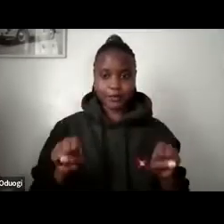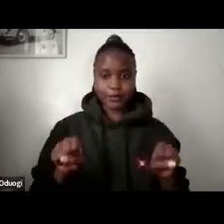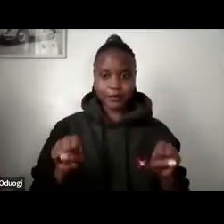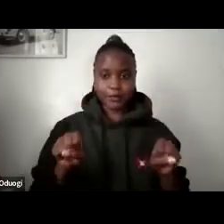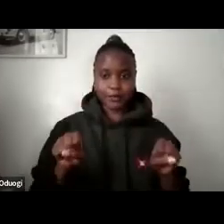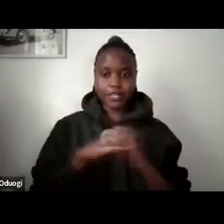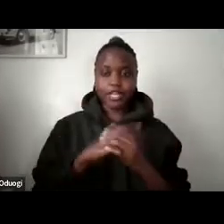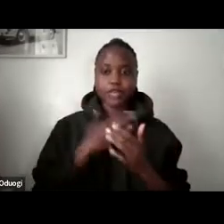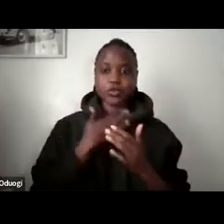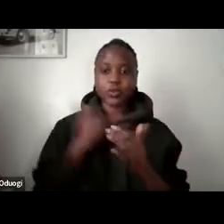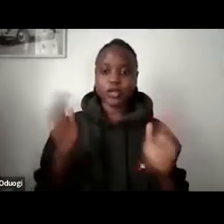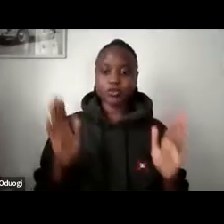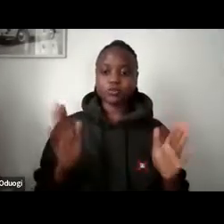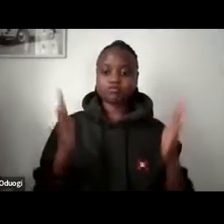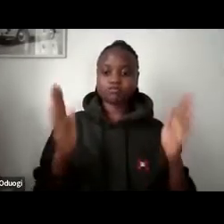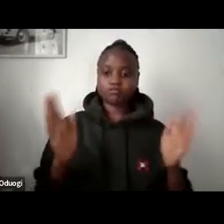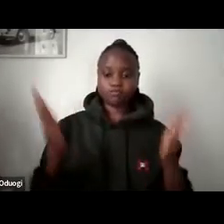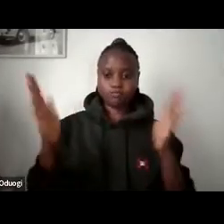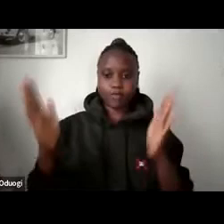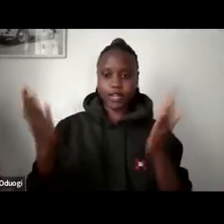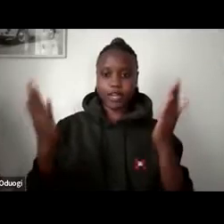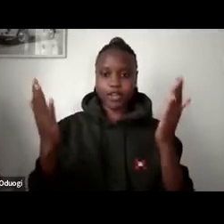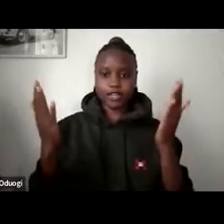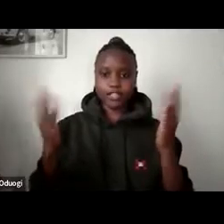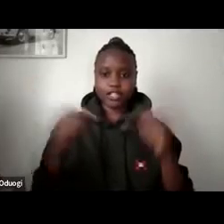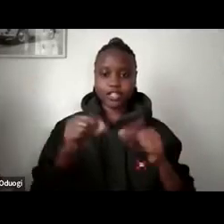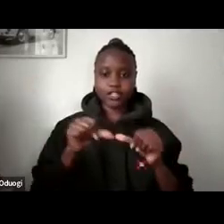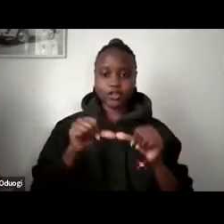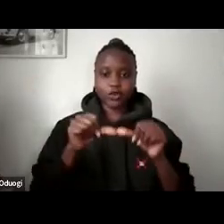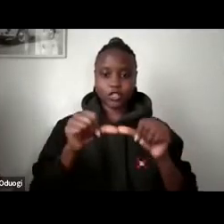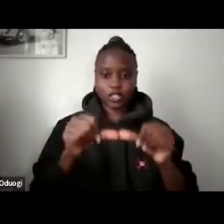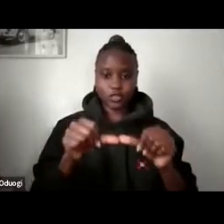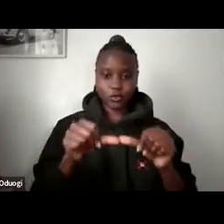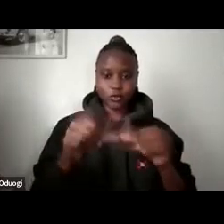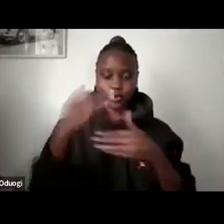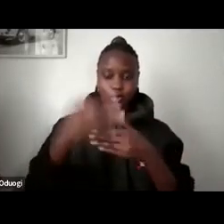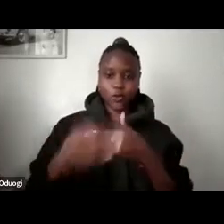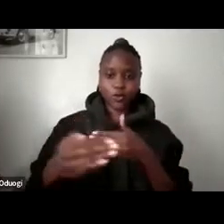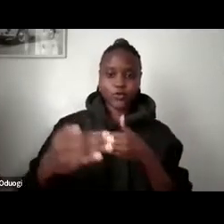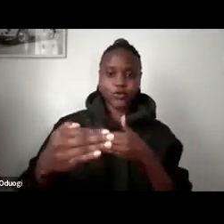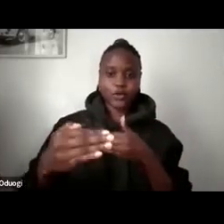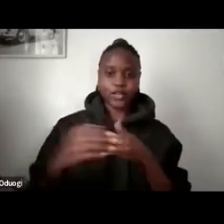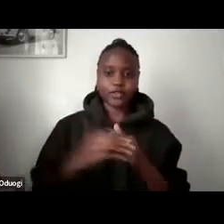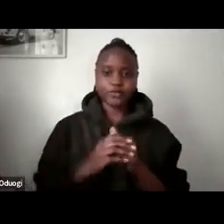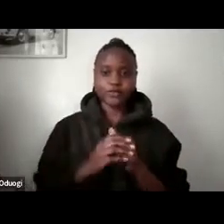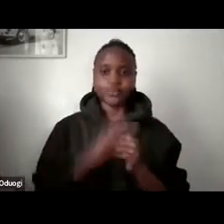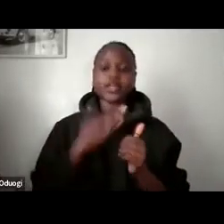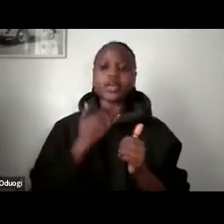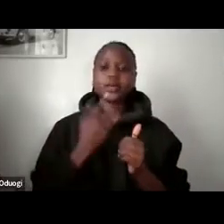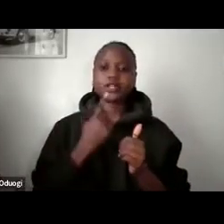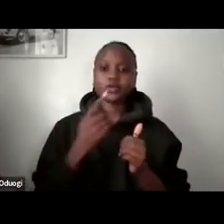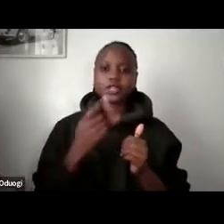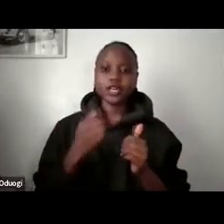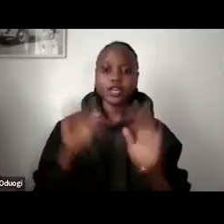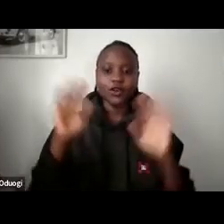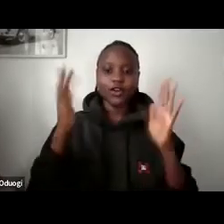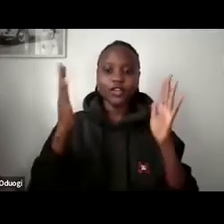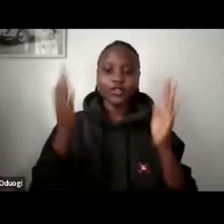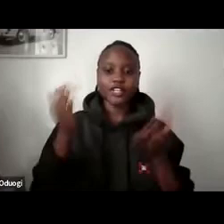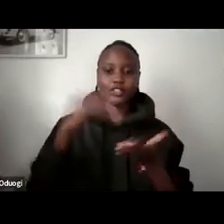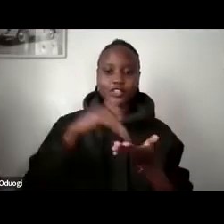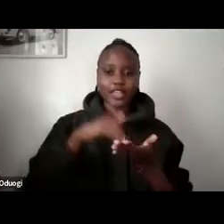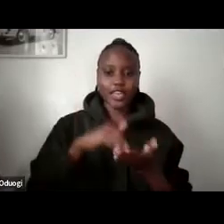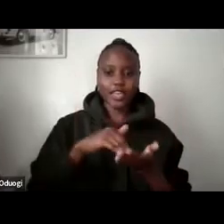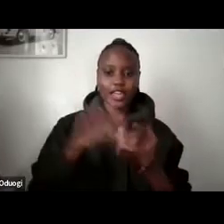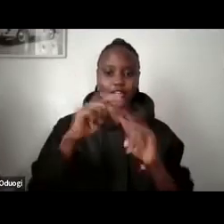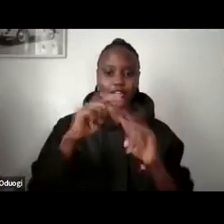that this continues going forward. I just want to say once more, congratulations for the team. I